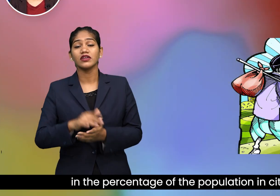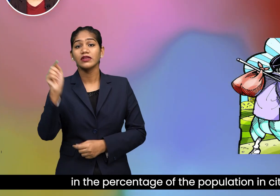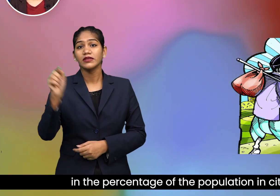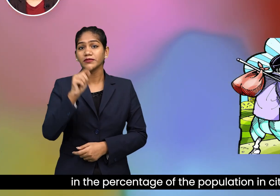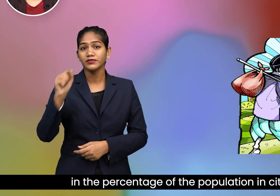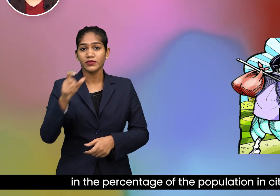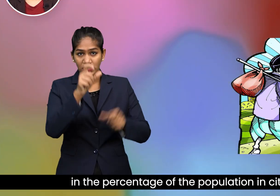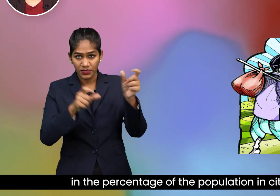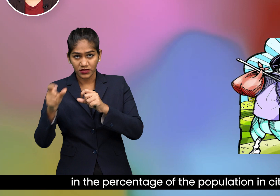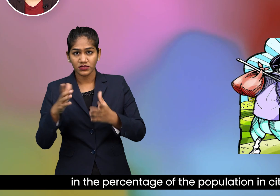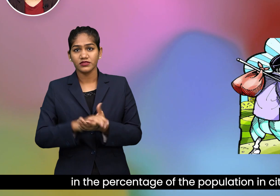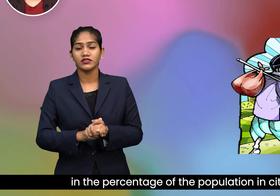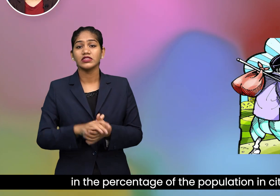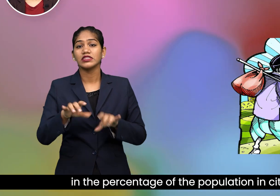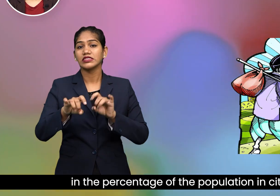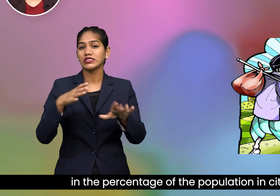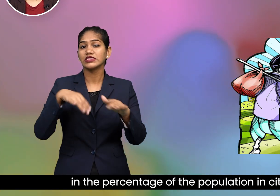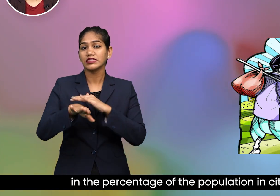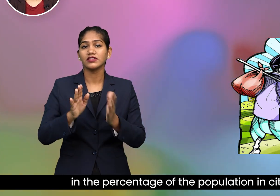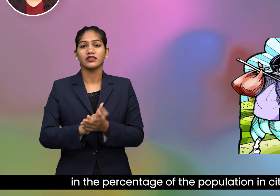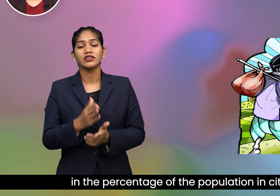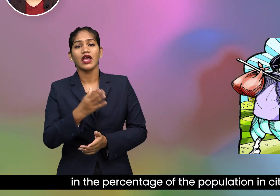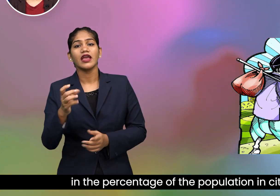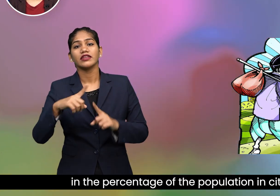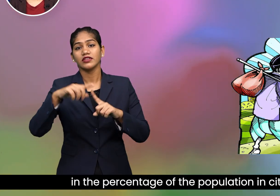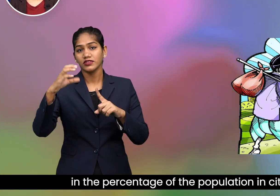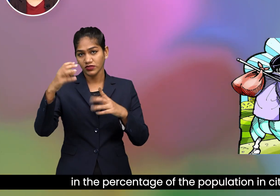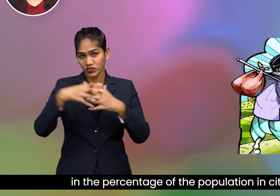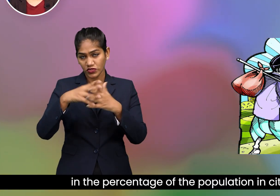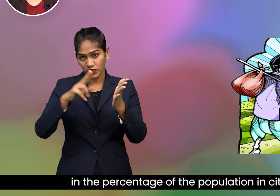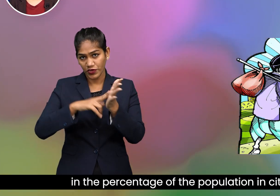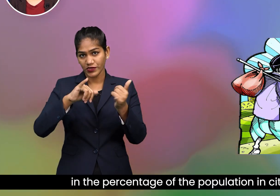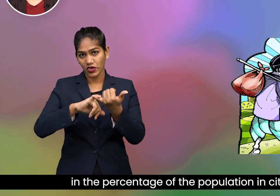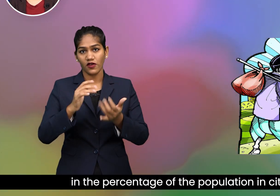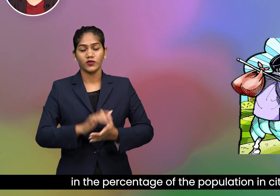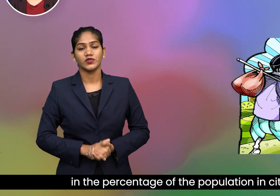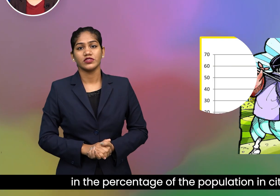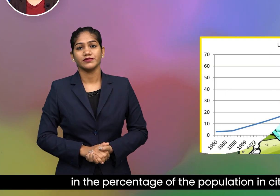the population in cities and towns.